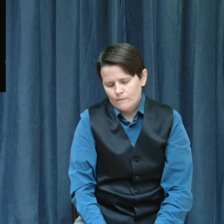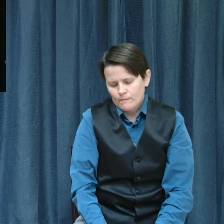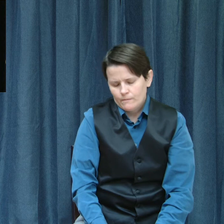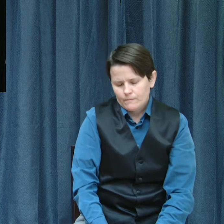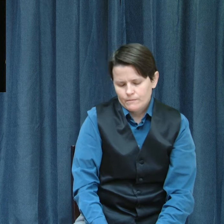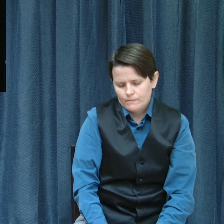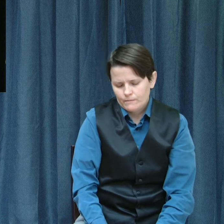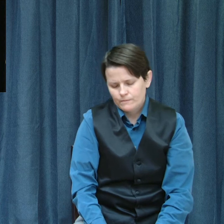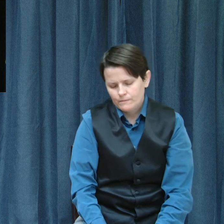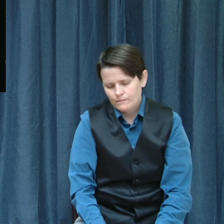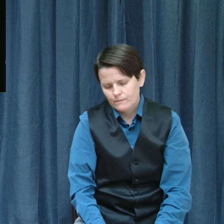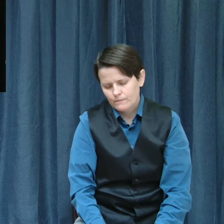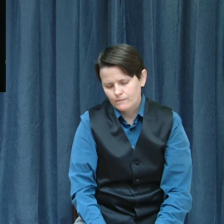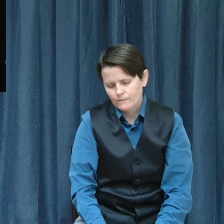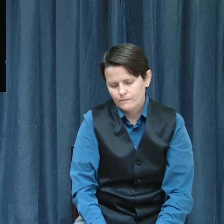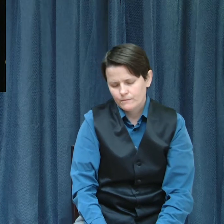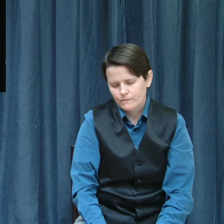Be brave.